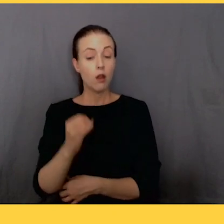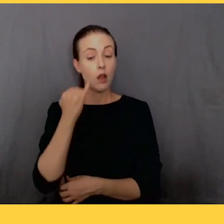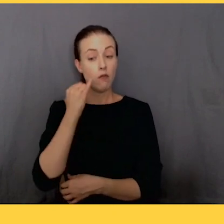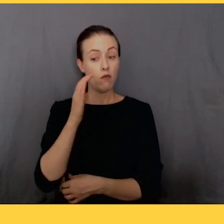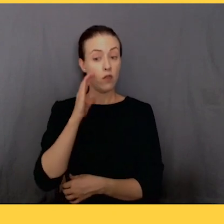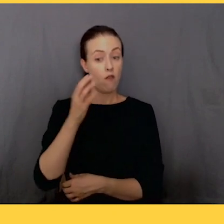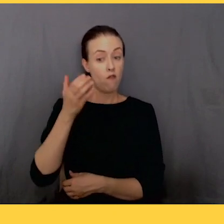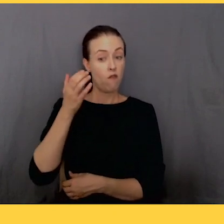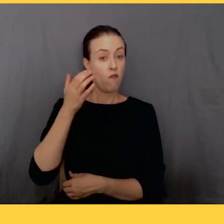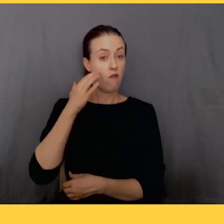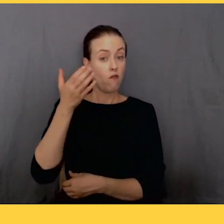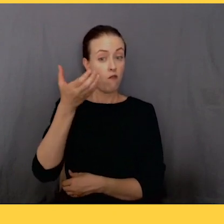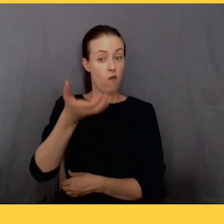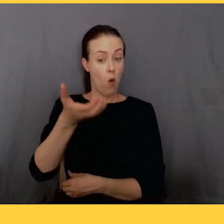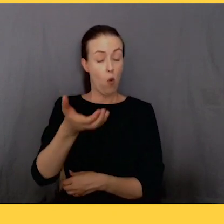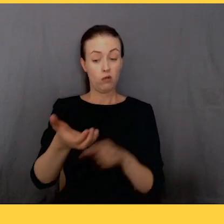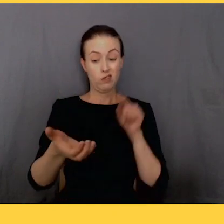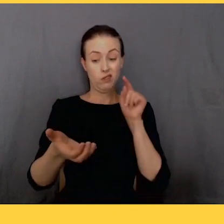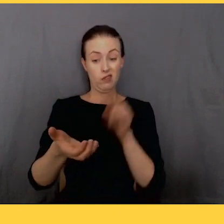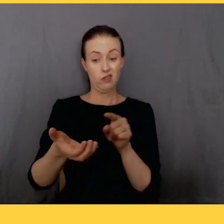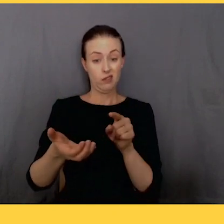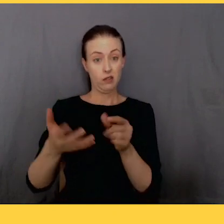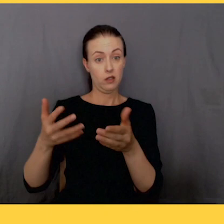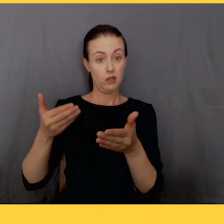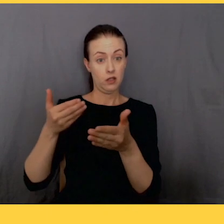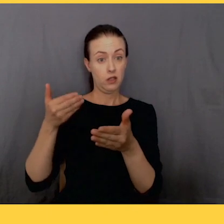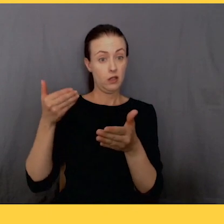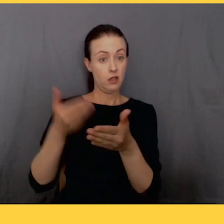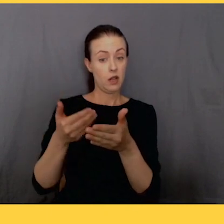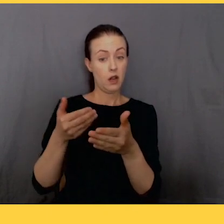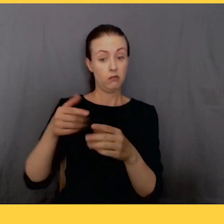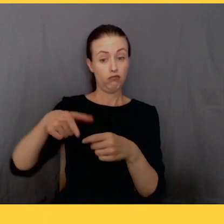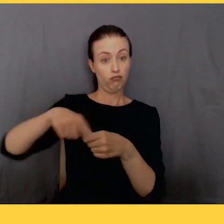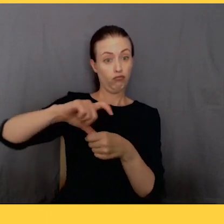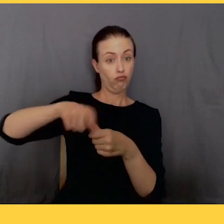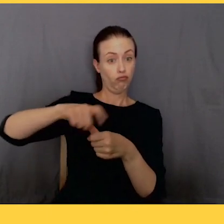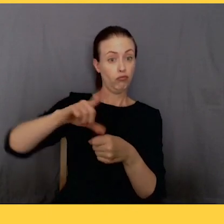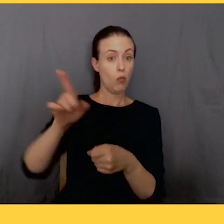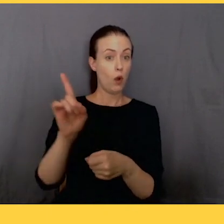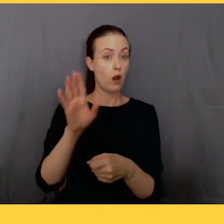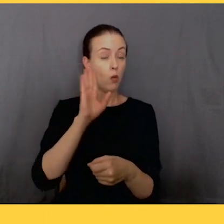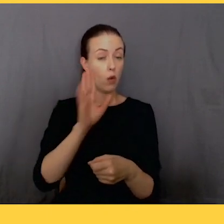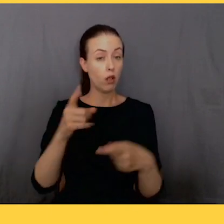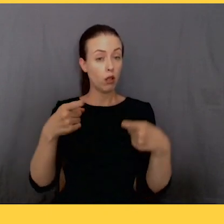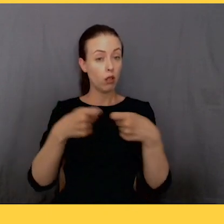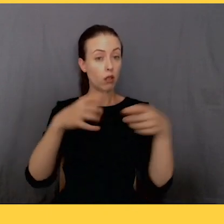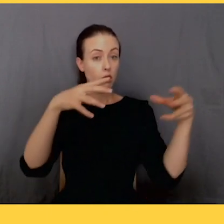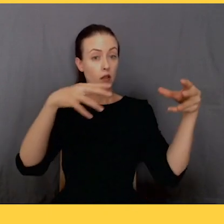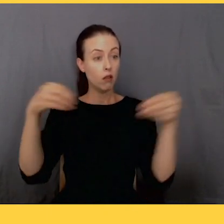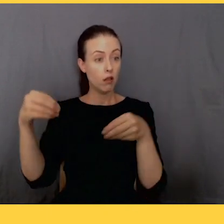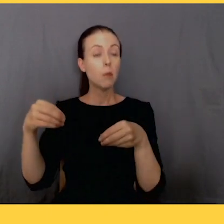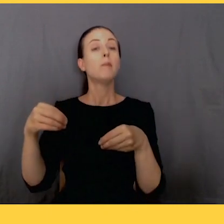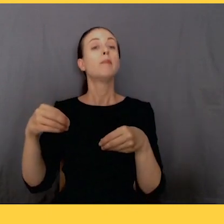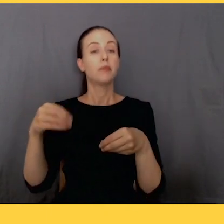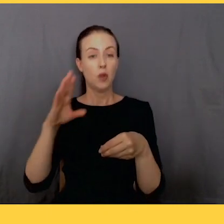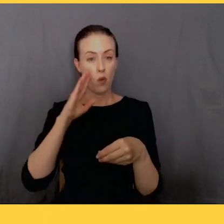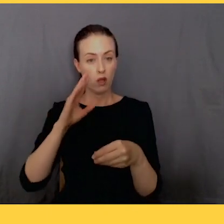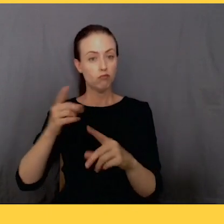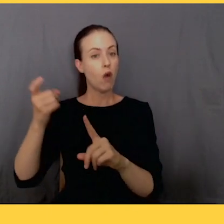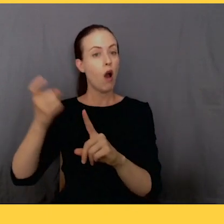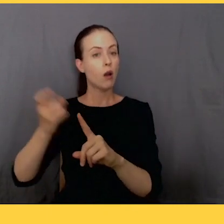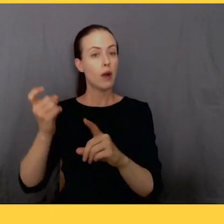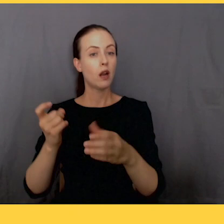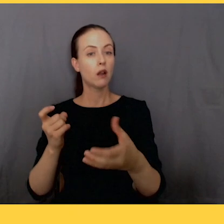be a PSPS alert or event, then that alert will pop up on the individual's